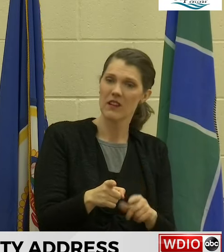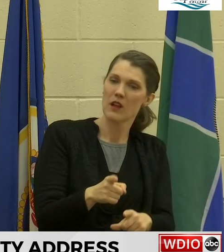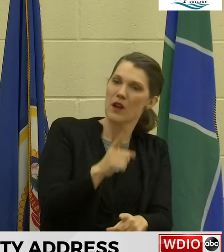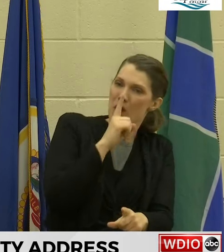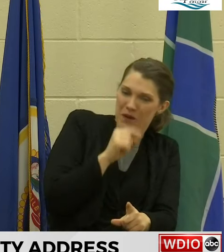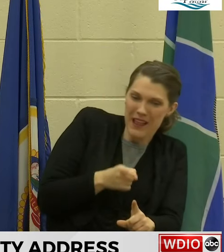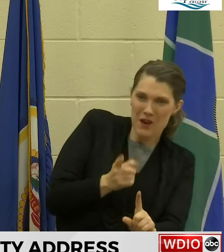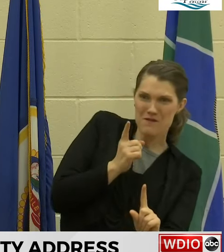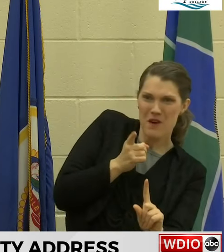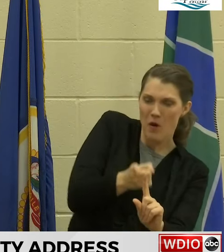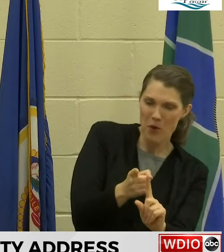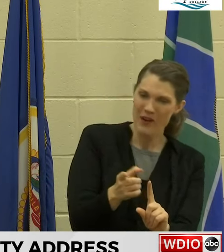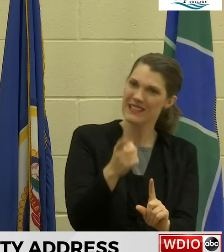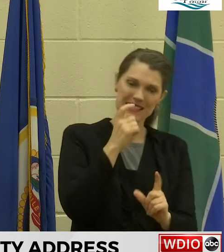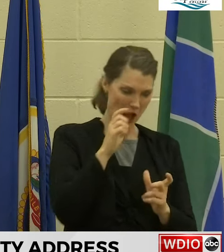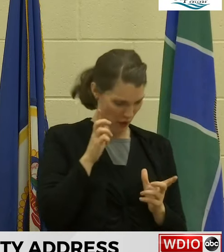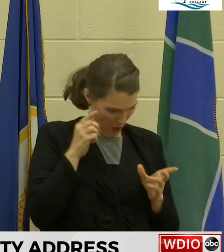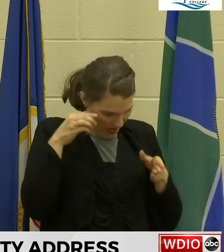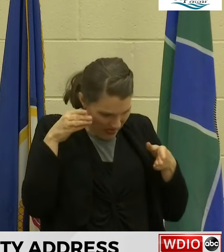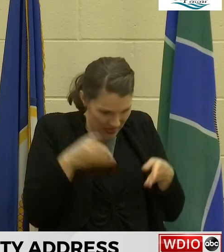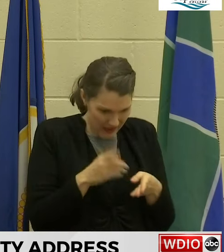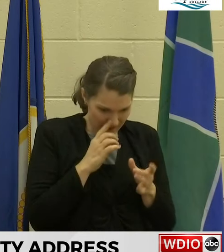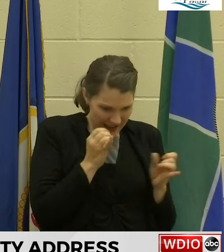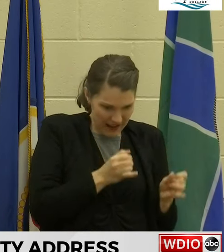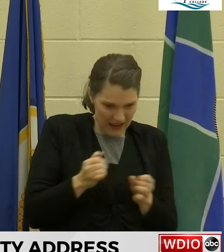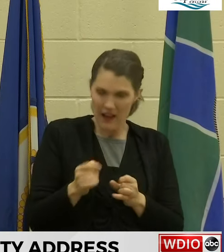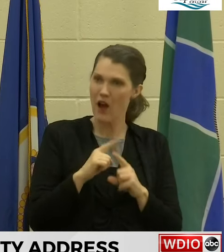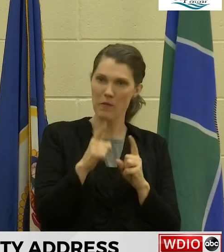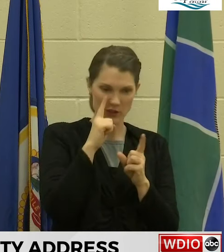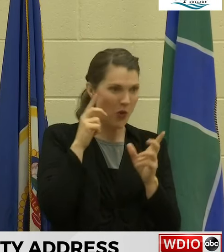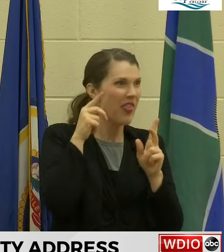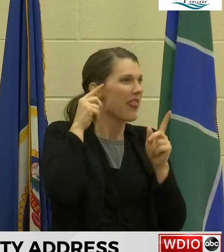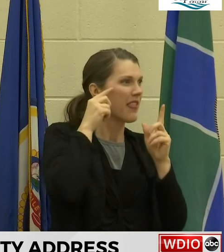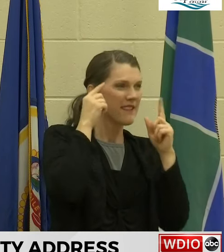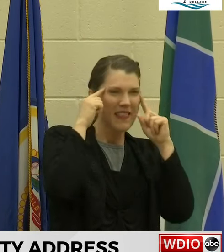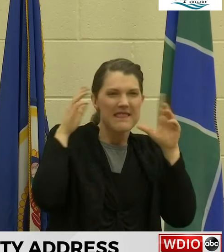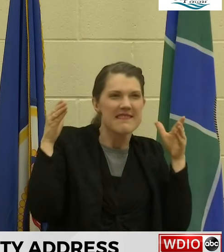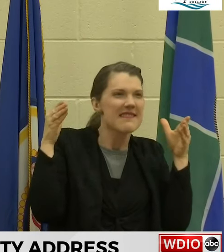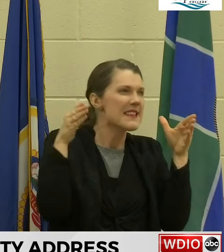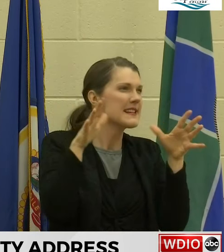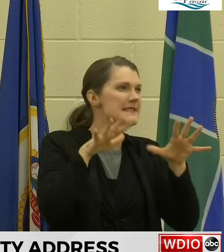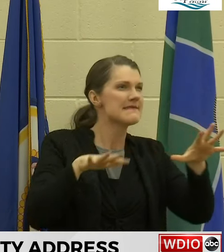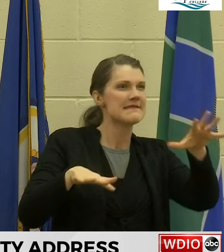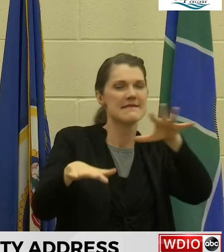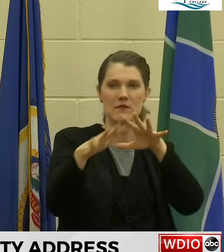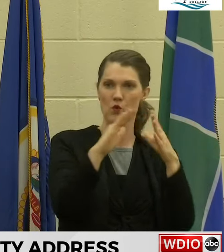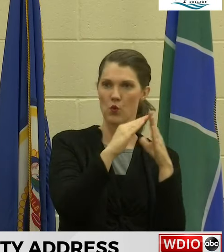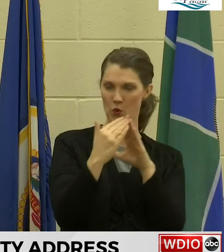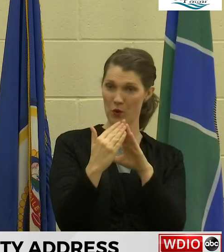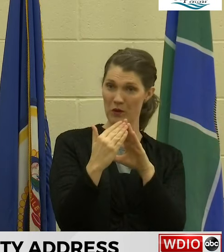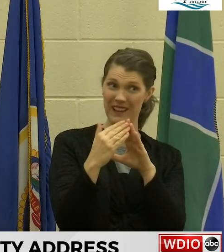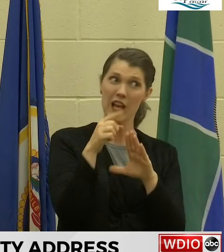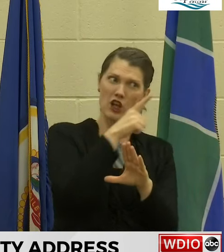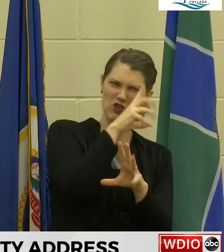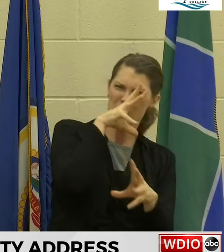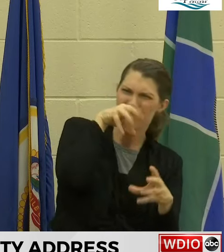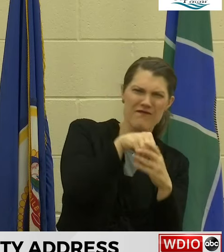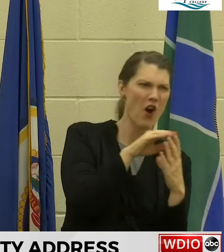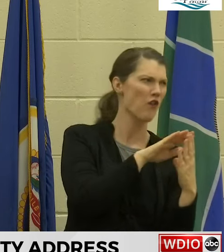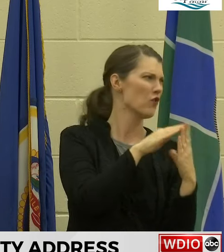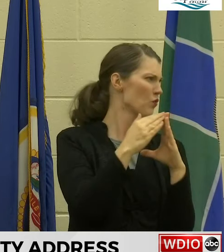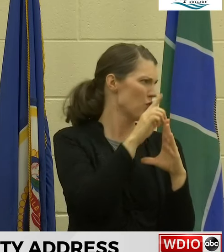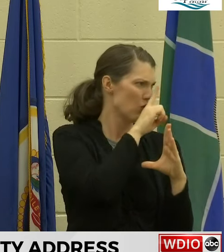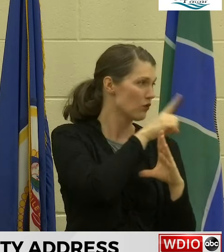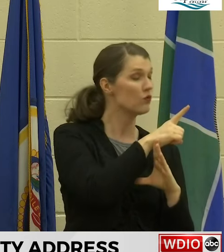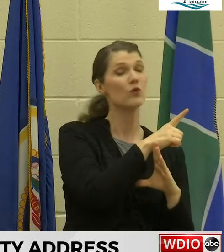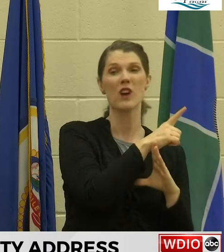ourselves and to help people in need. Ruth was an organizer, too. Active in the